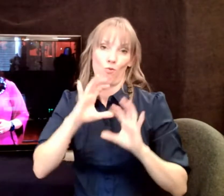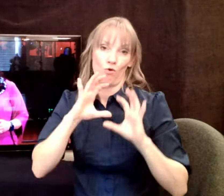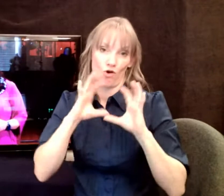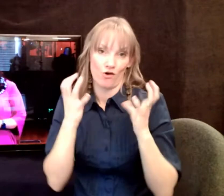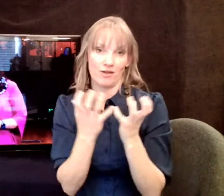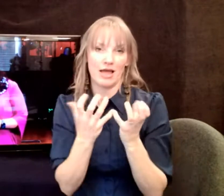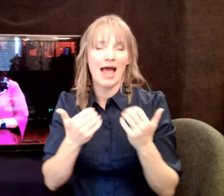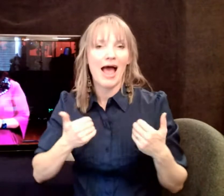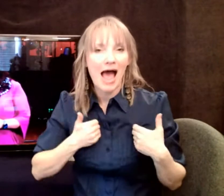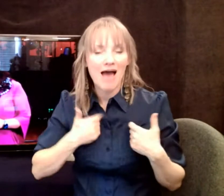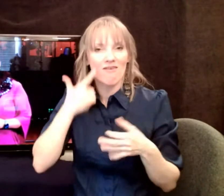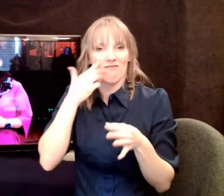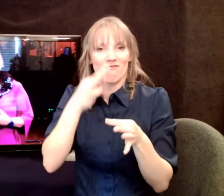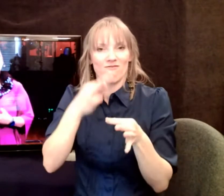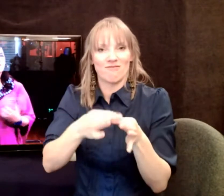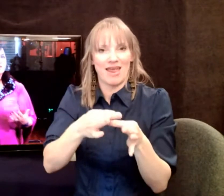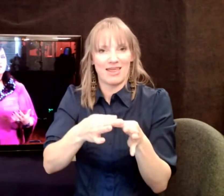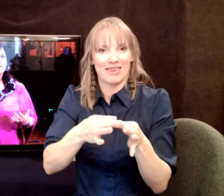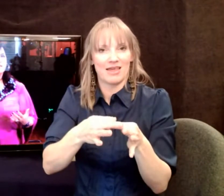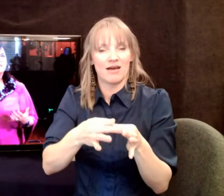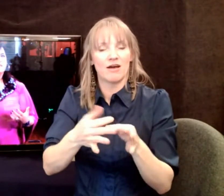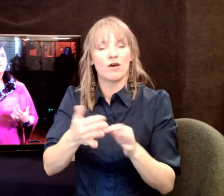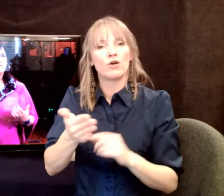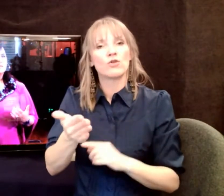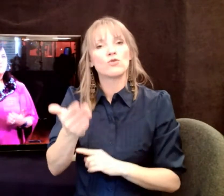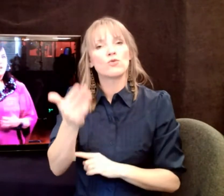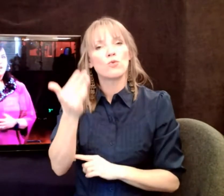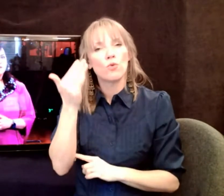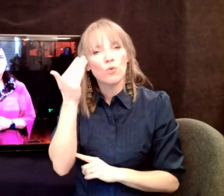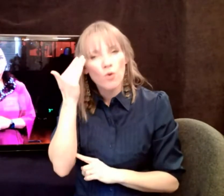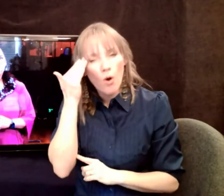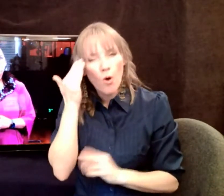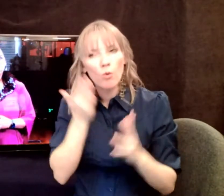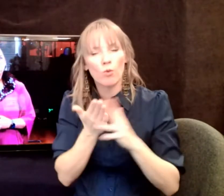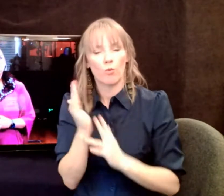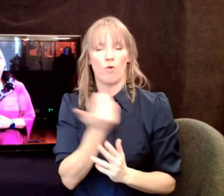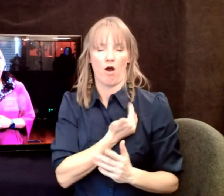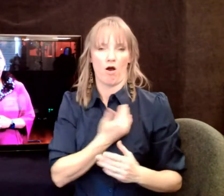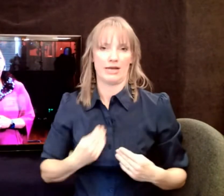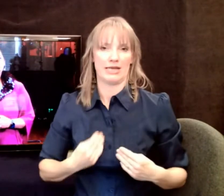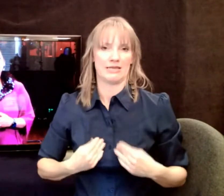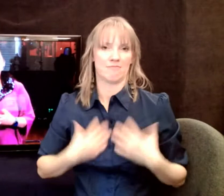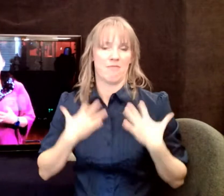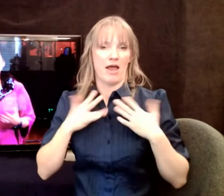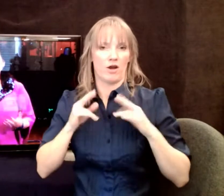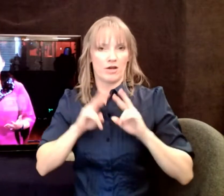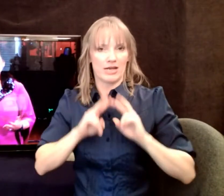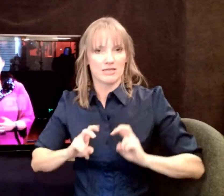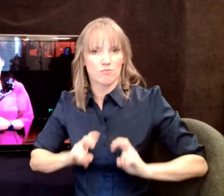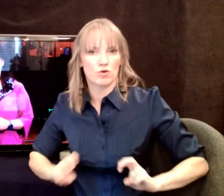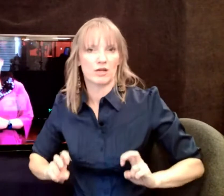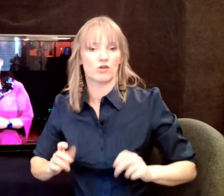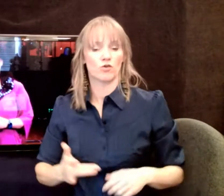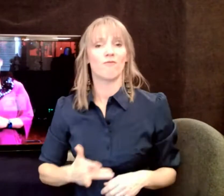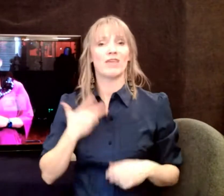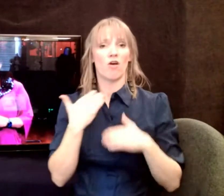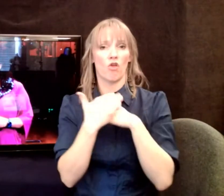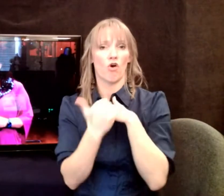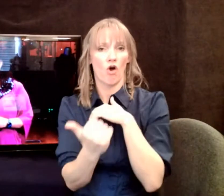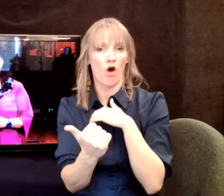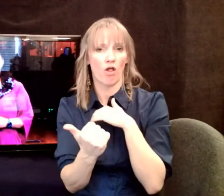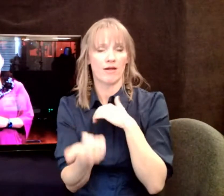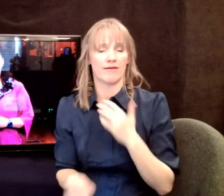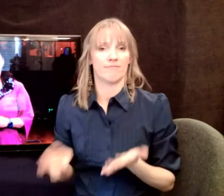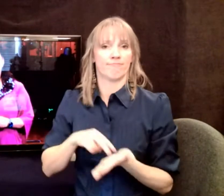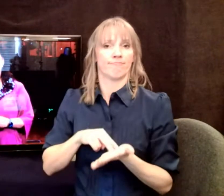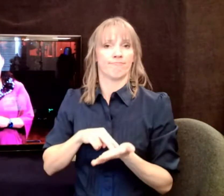faith, to discern through inspired introspection, to feel the call and step forward,